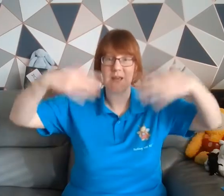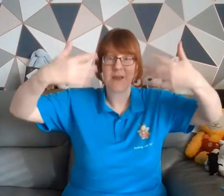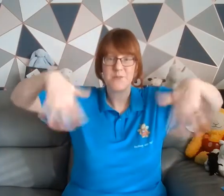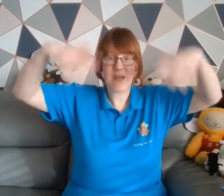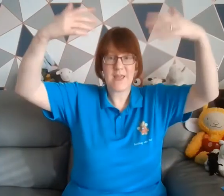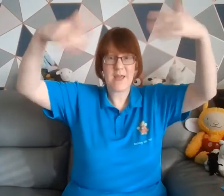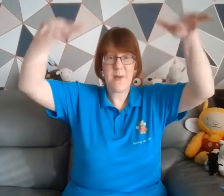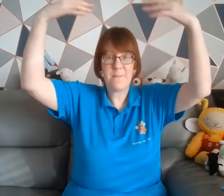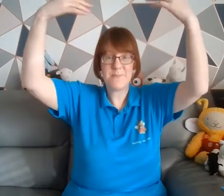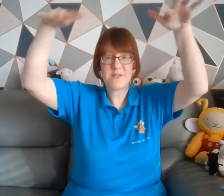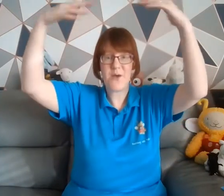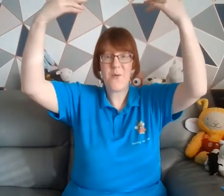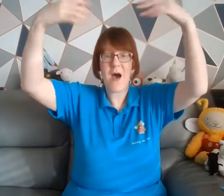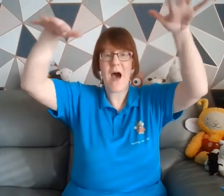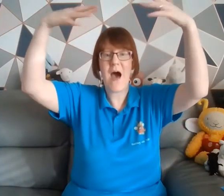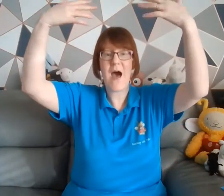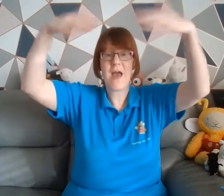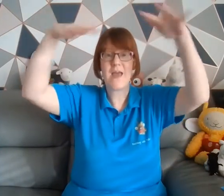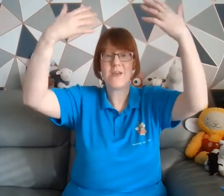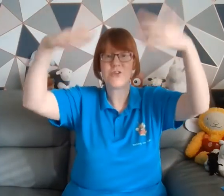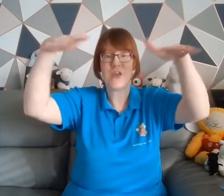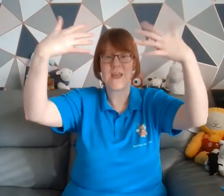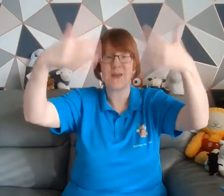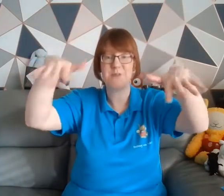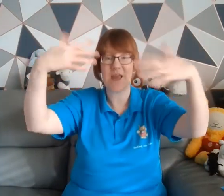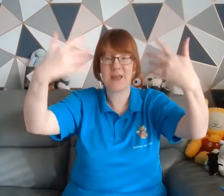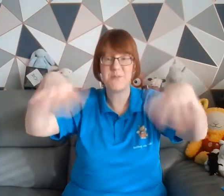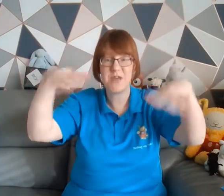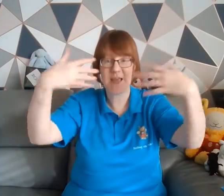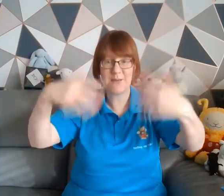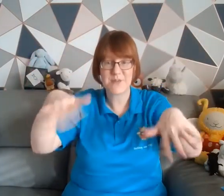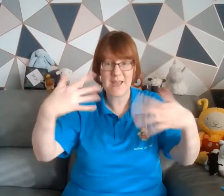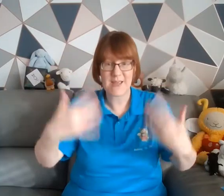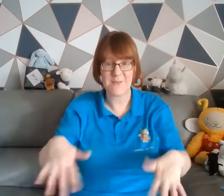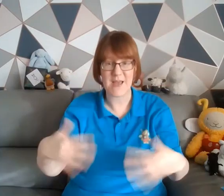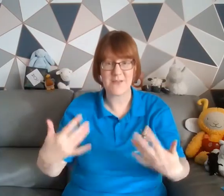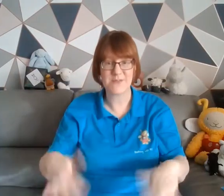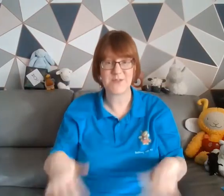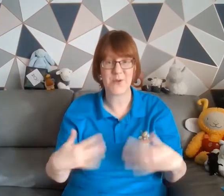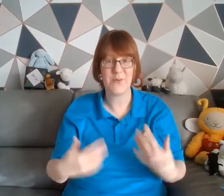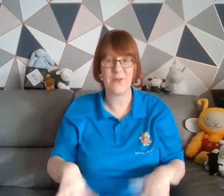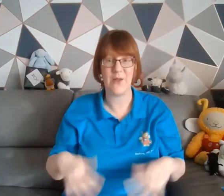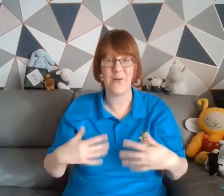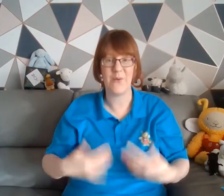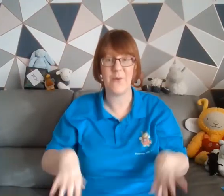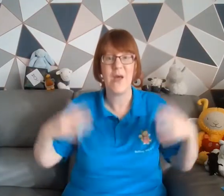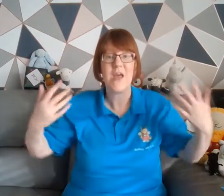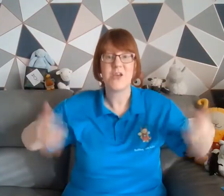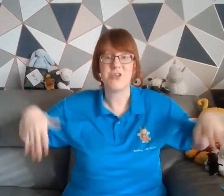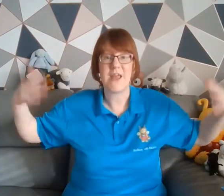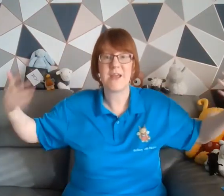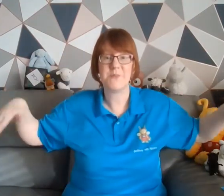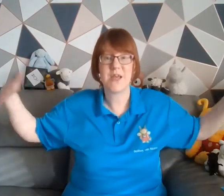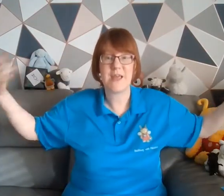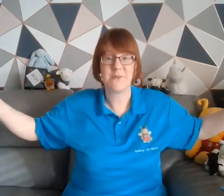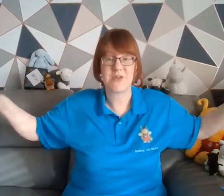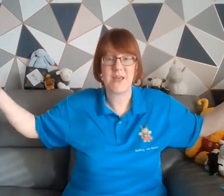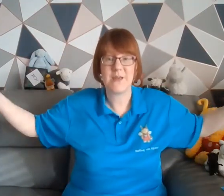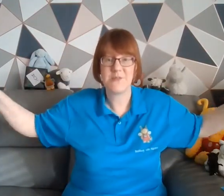Shake 'em, shake 'em up so high. Shake 'em, shake 'em, shake 'em down so low. Shake 'em, shake 'em,